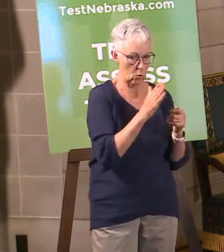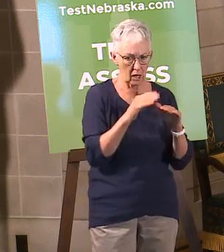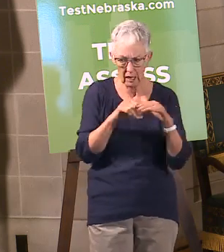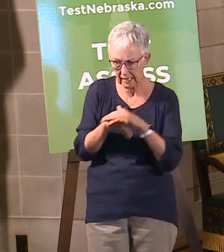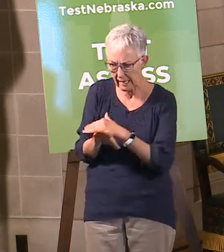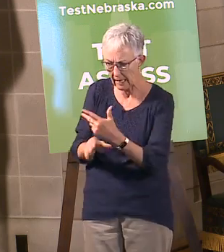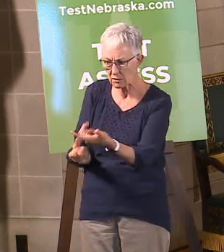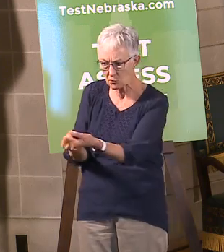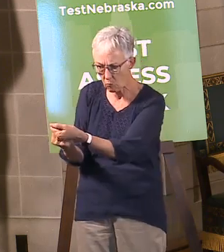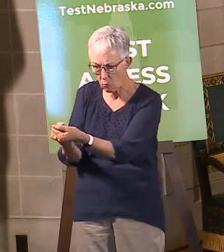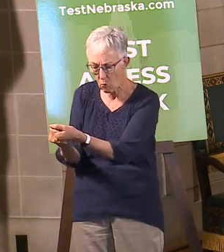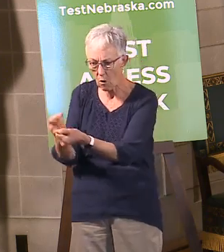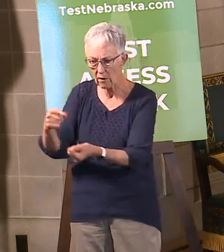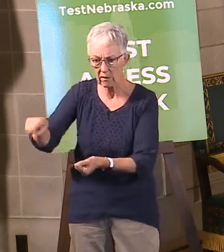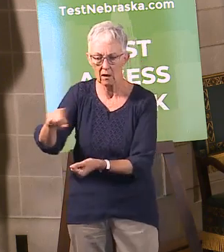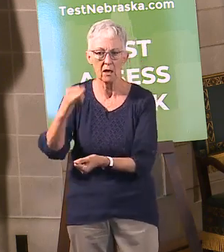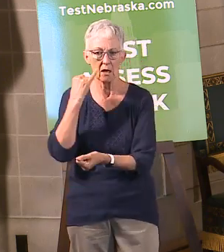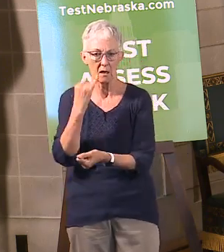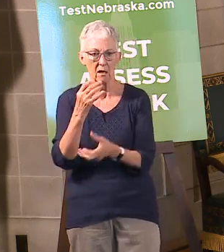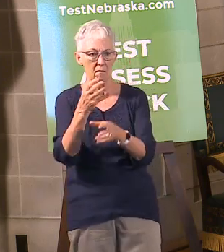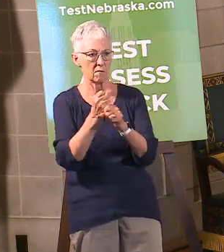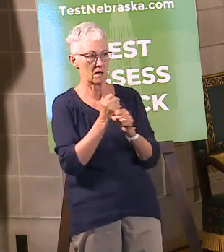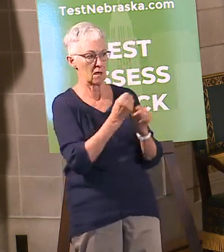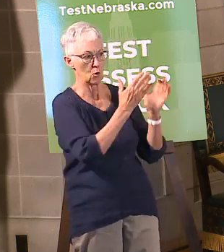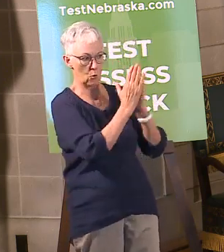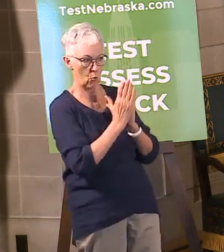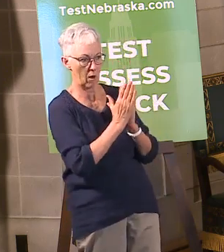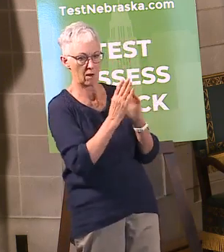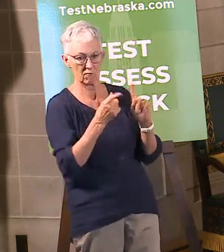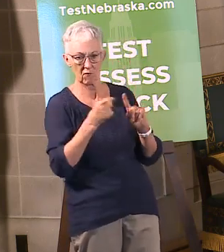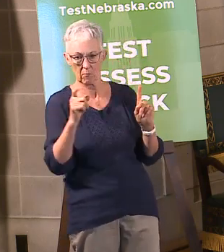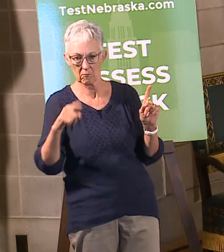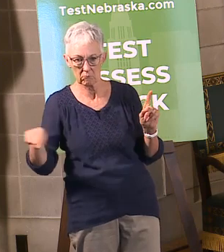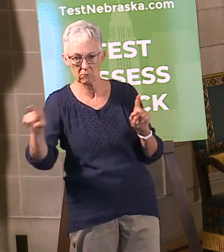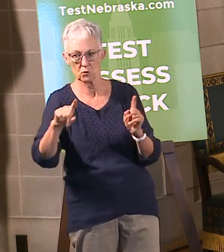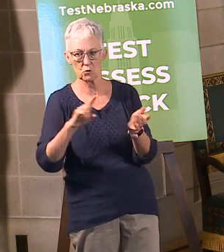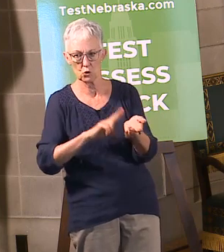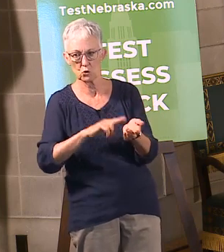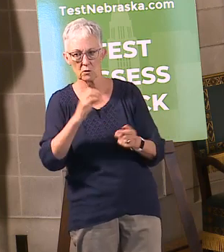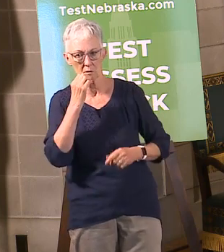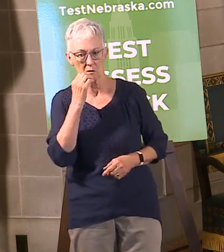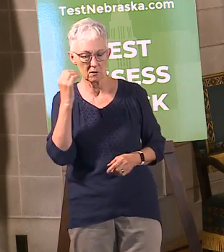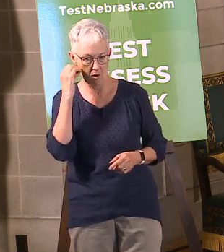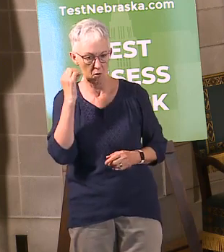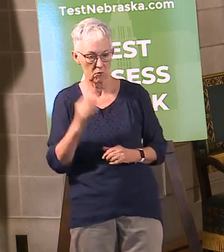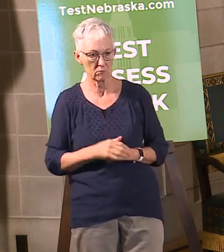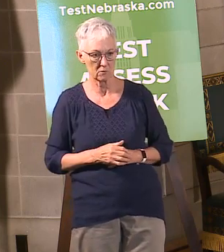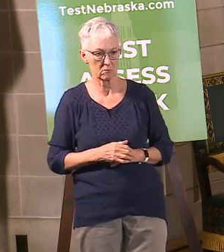get requests from facilities. So the ICAP team as well as folks from the department.